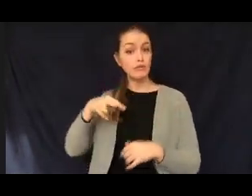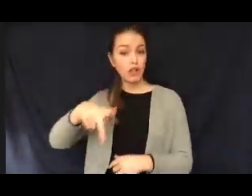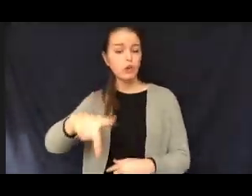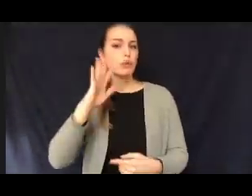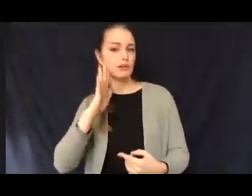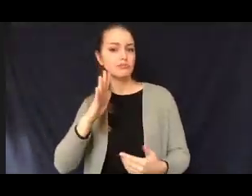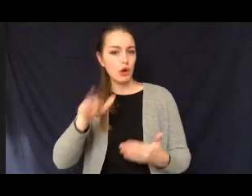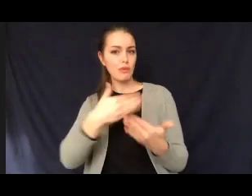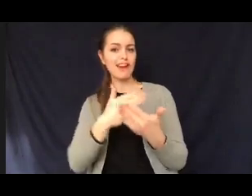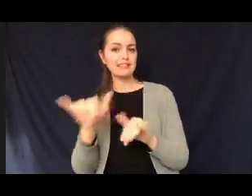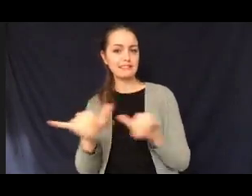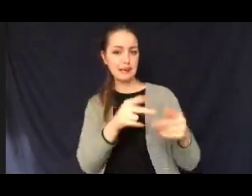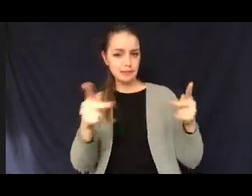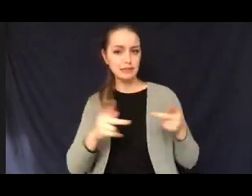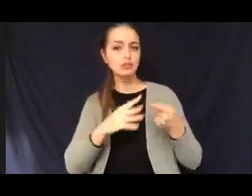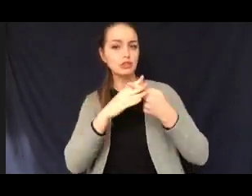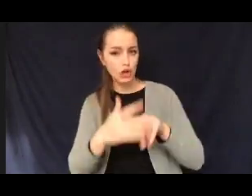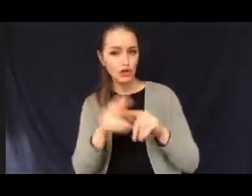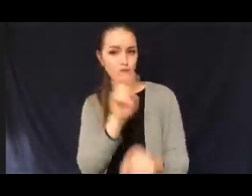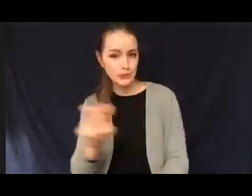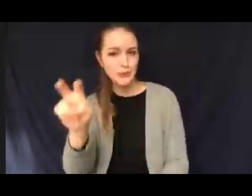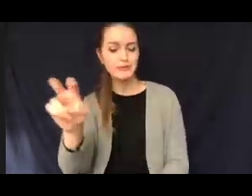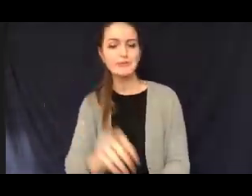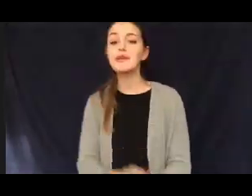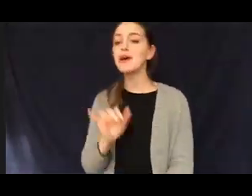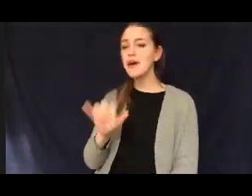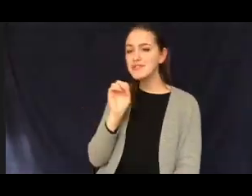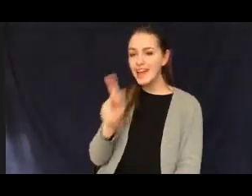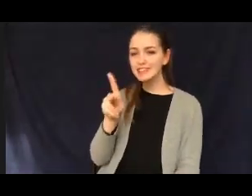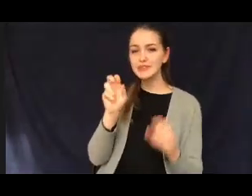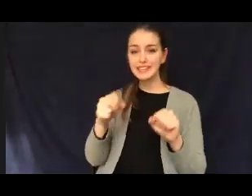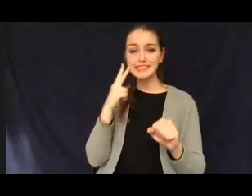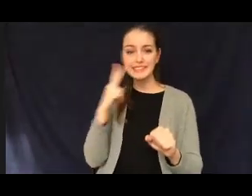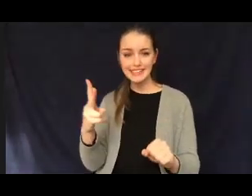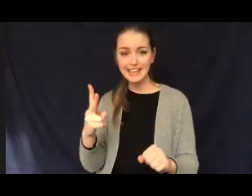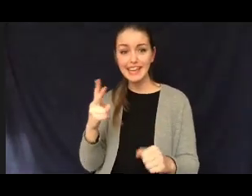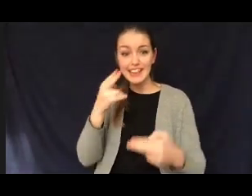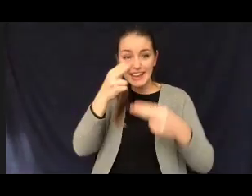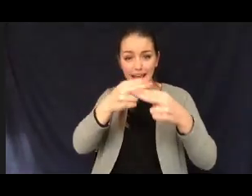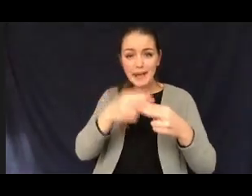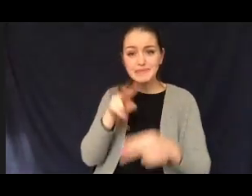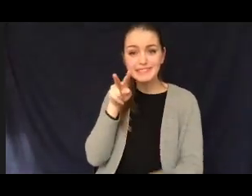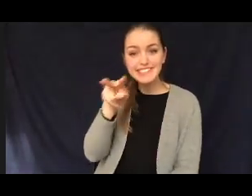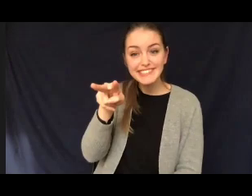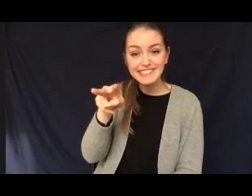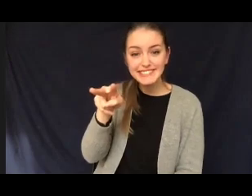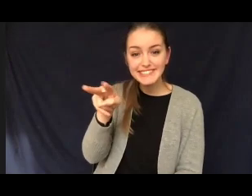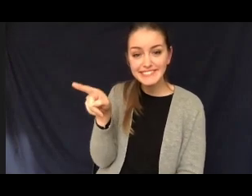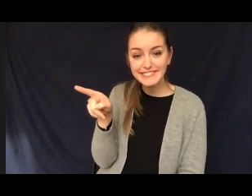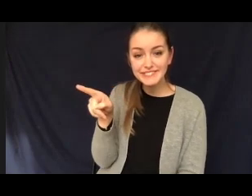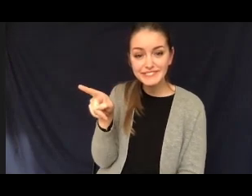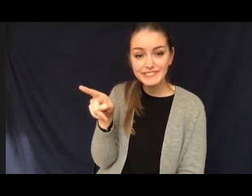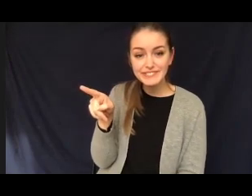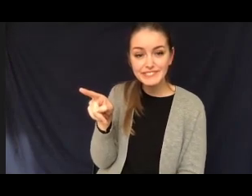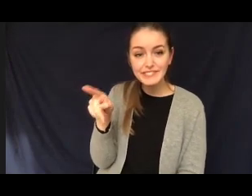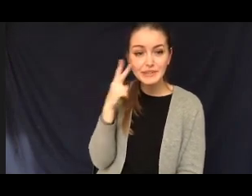tour. Okay. So you guys can see next You to can their also- name. The tag next to it is the sport they did. Yeah,